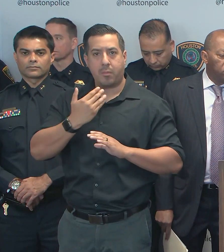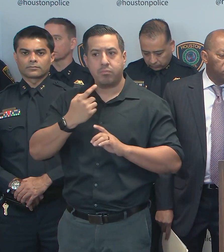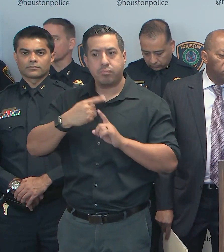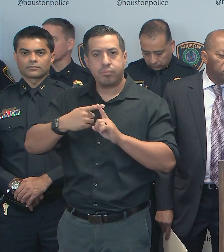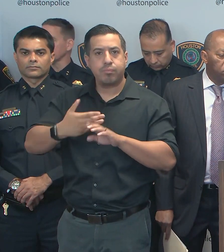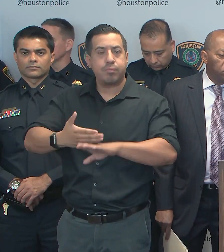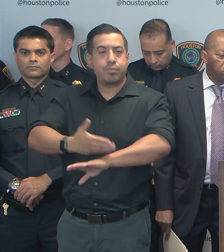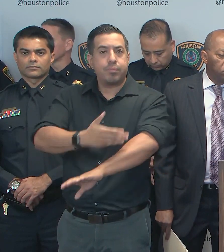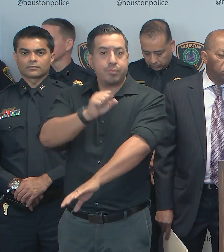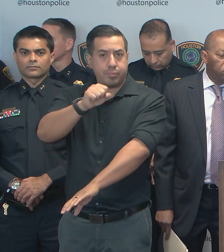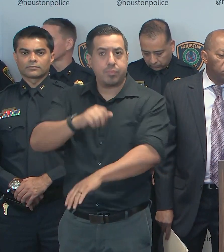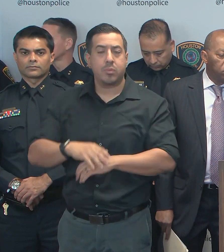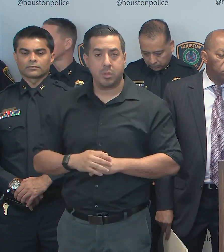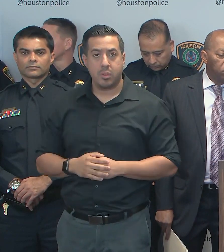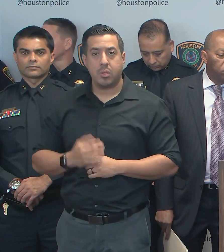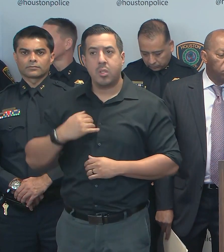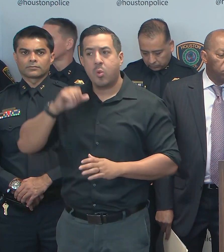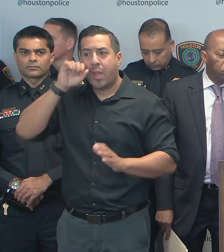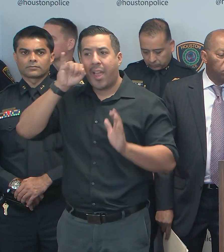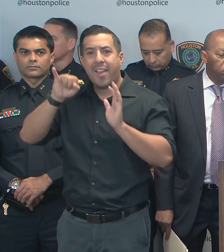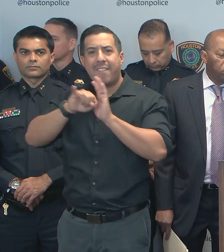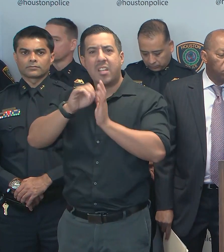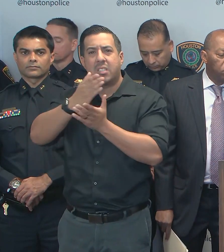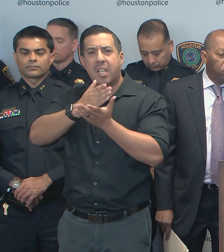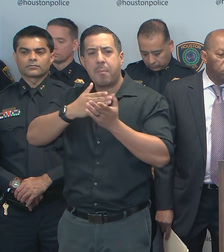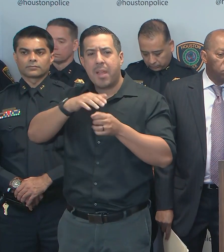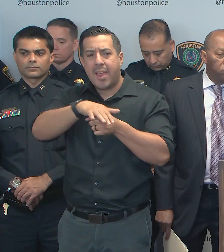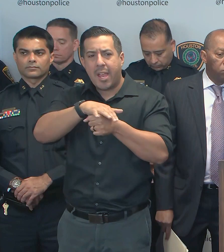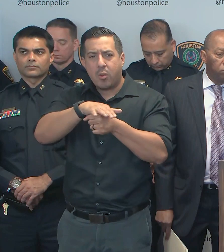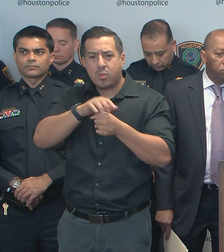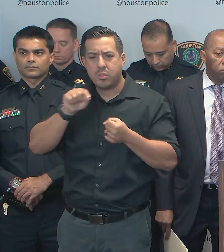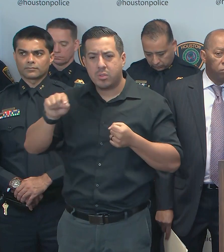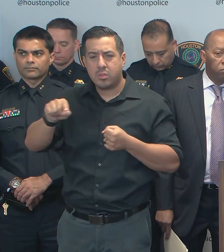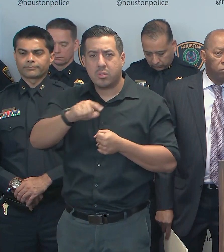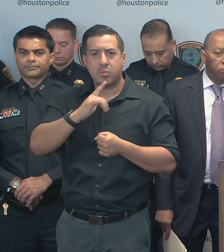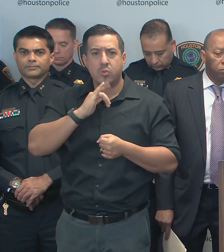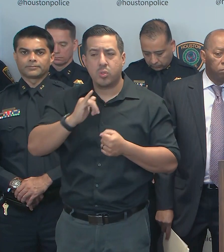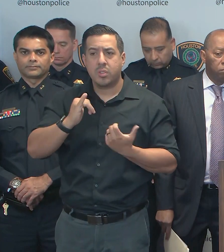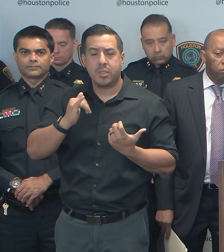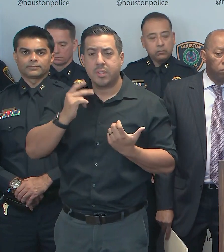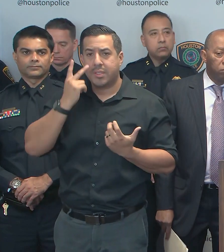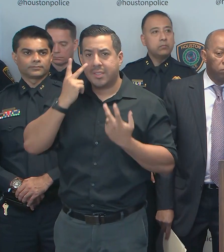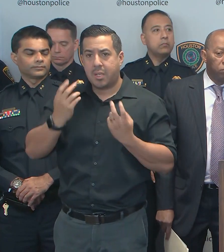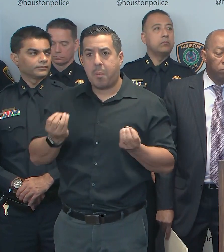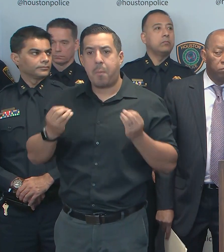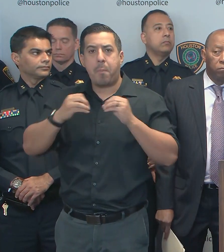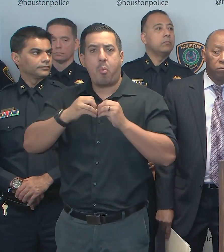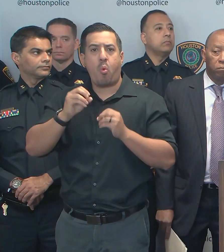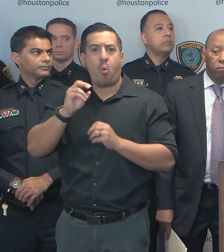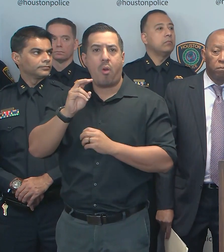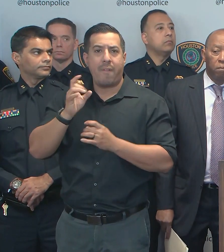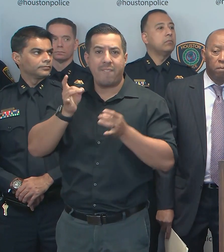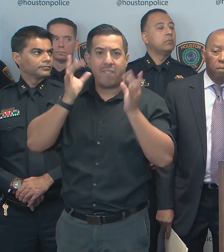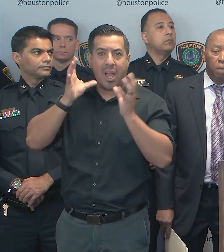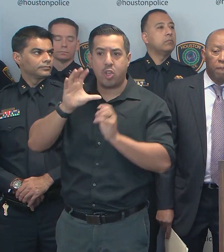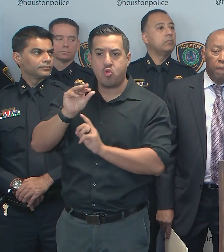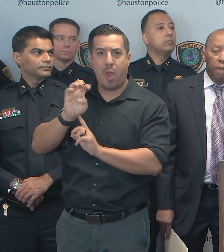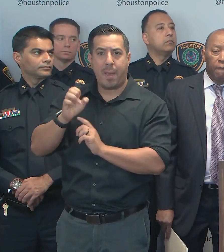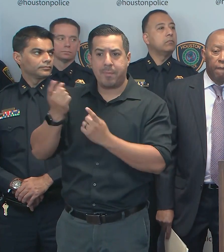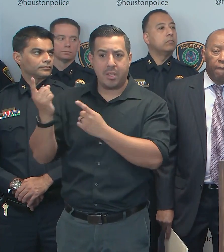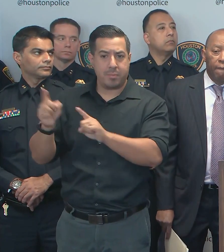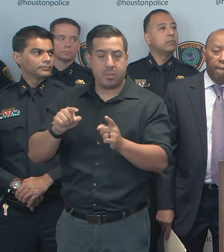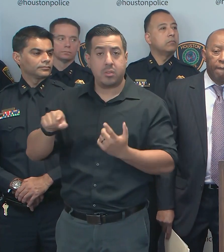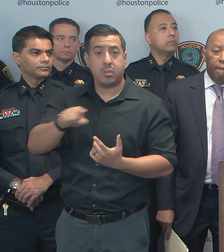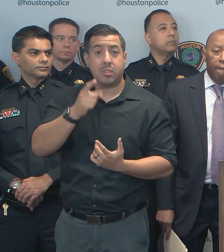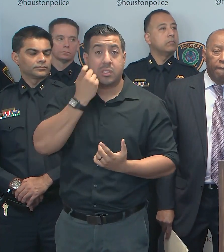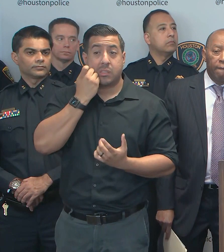do that. We identified some of those areas that are producing most of our violent crimes. But as I shared with